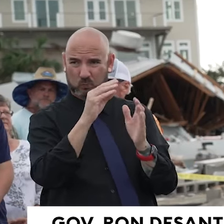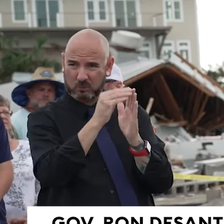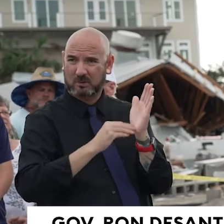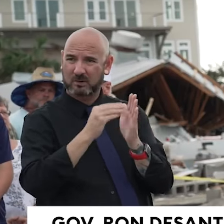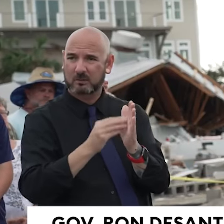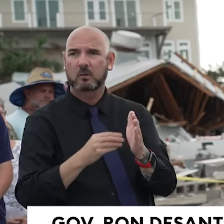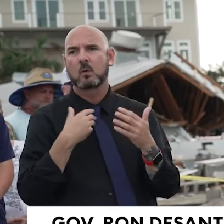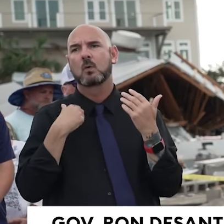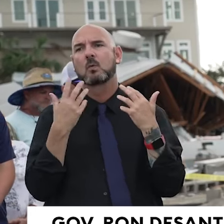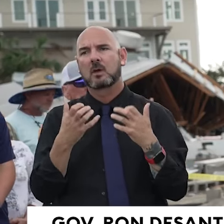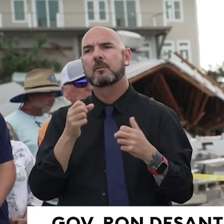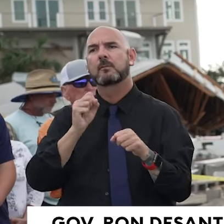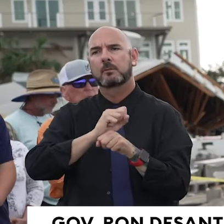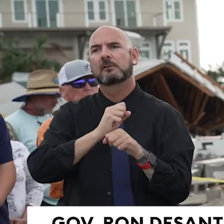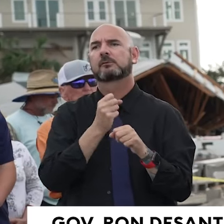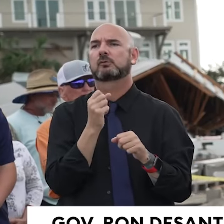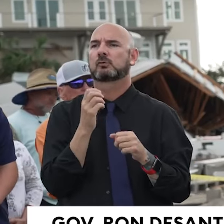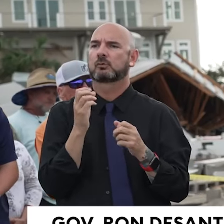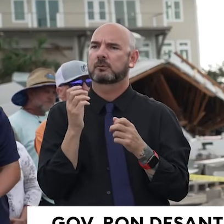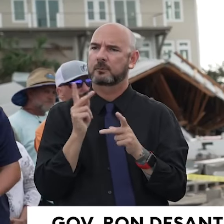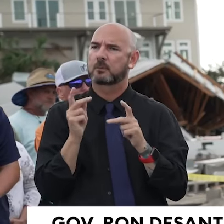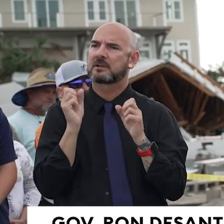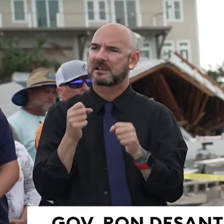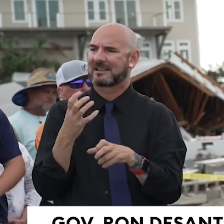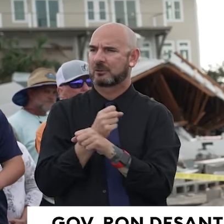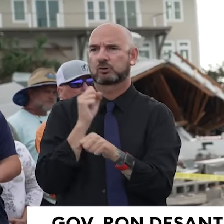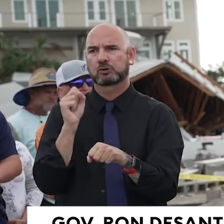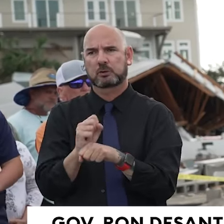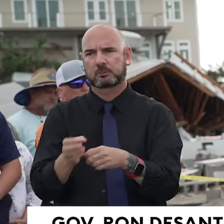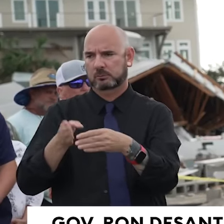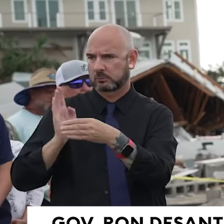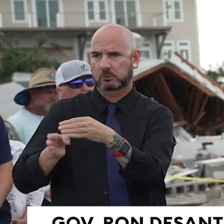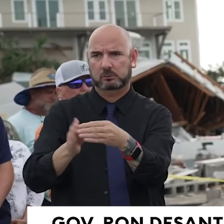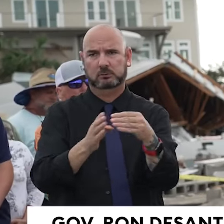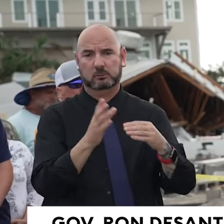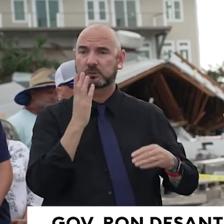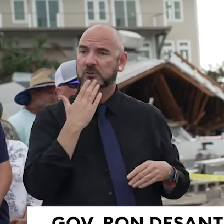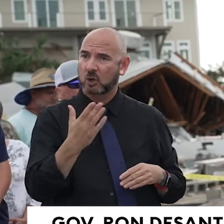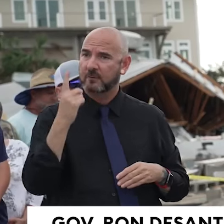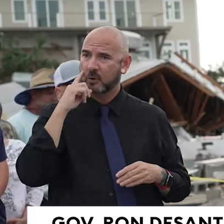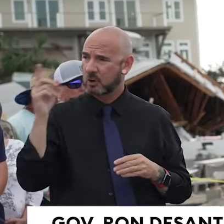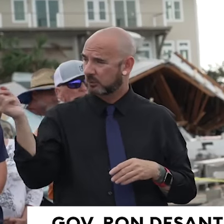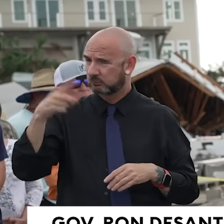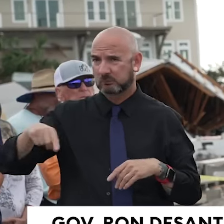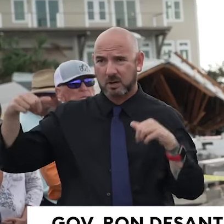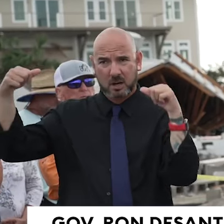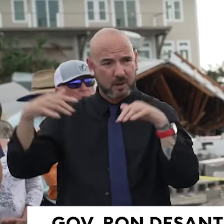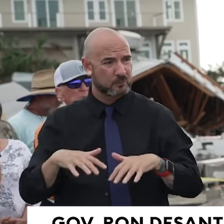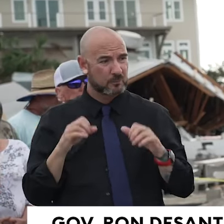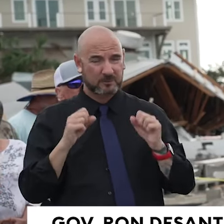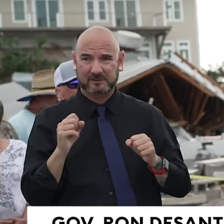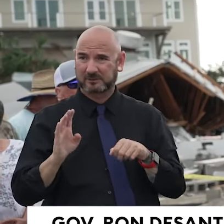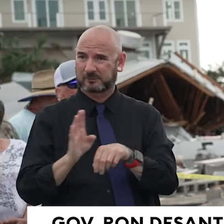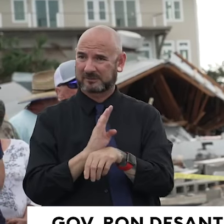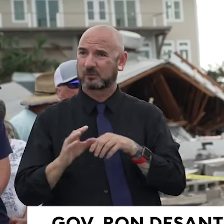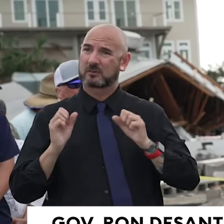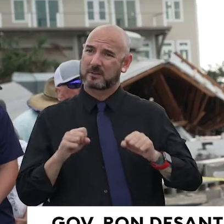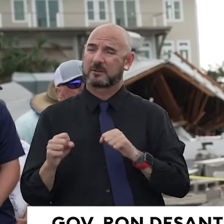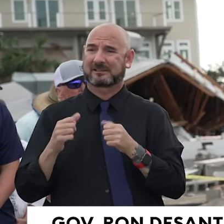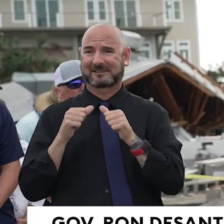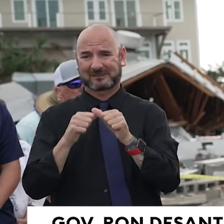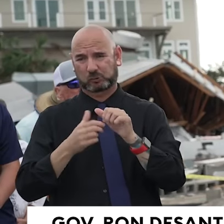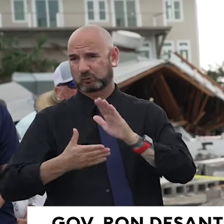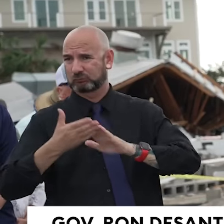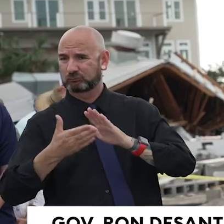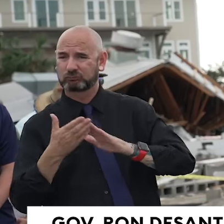job done. And I know this is going to be good. People are going to come, they're going to be able to stay afloat, and I think you're going to see a lot.